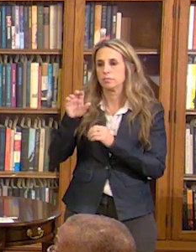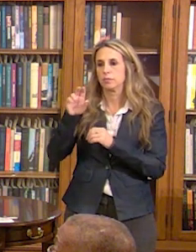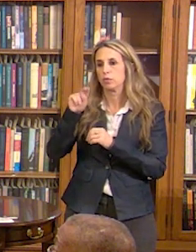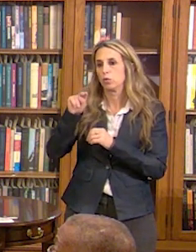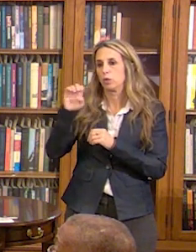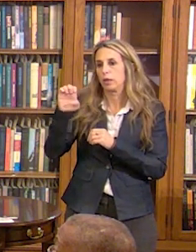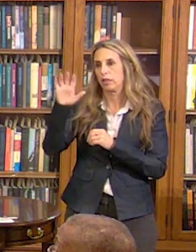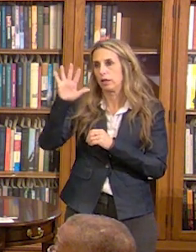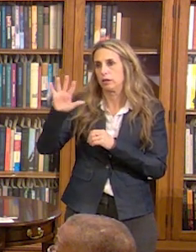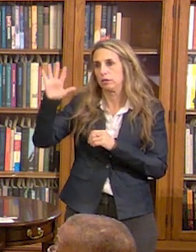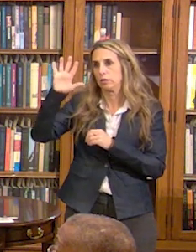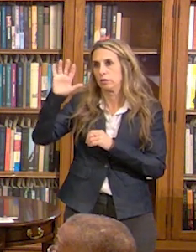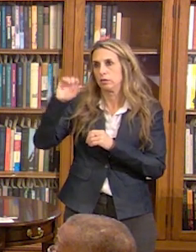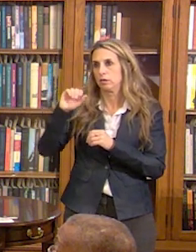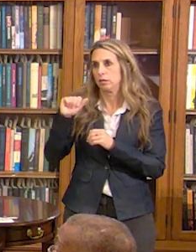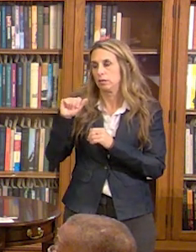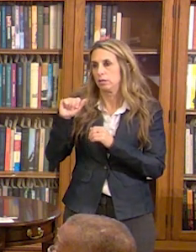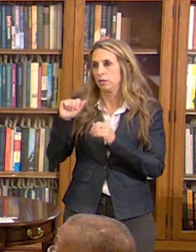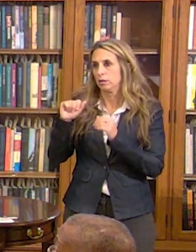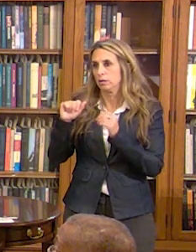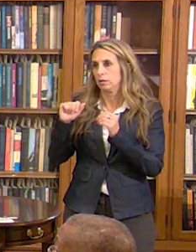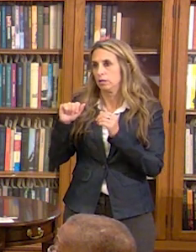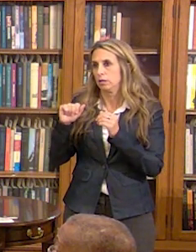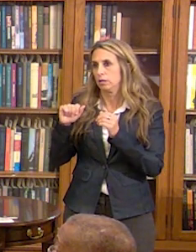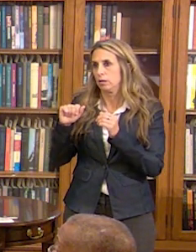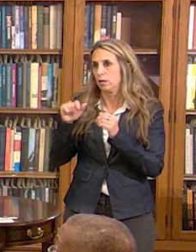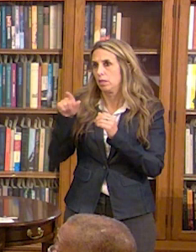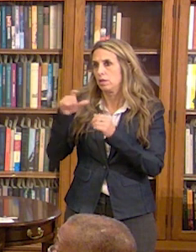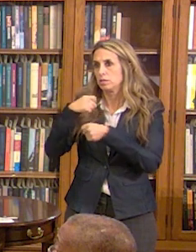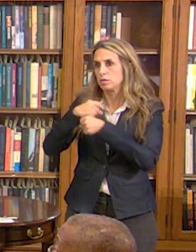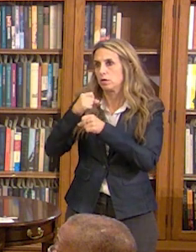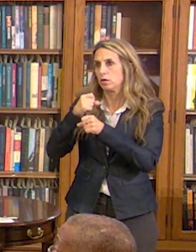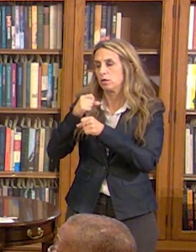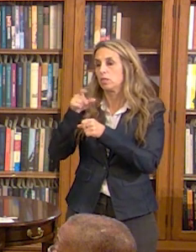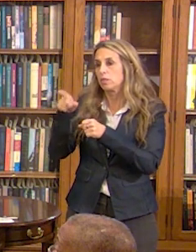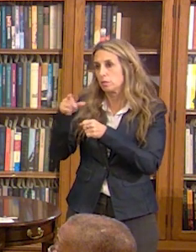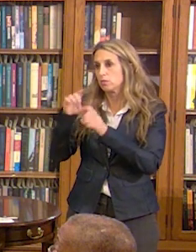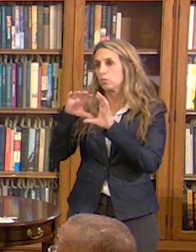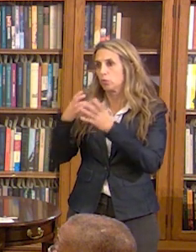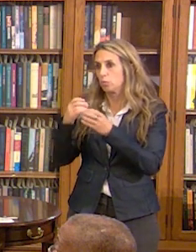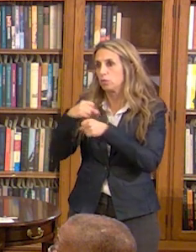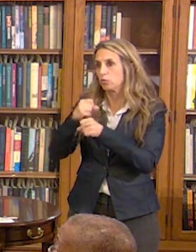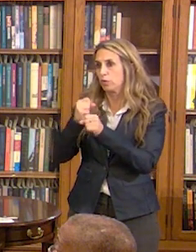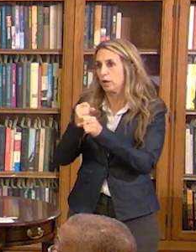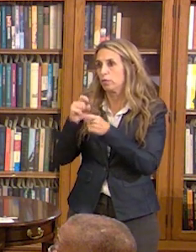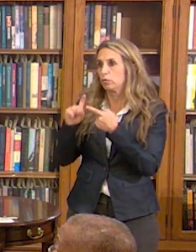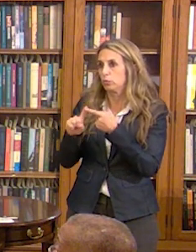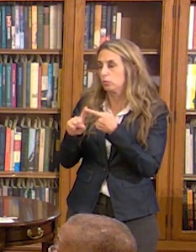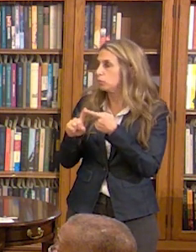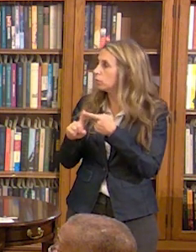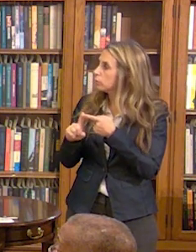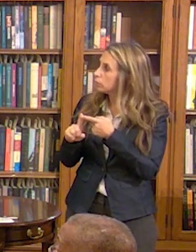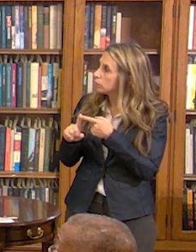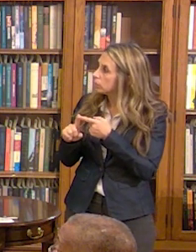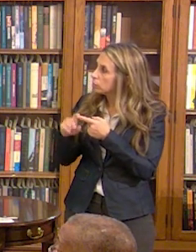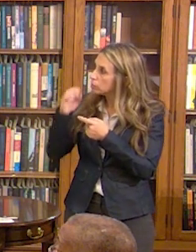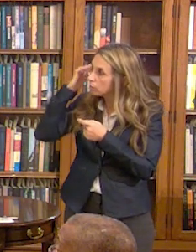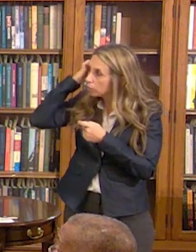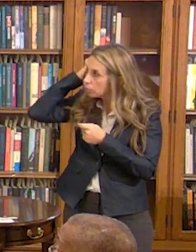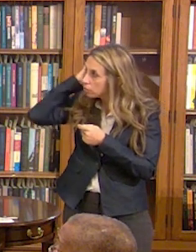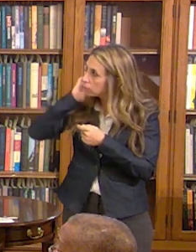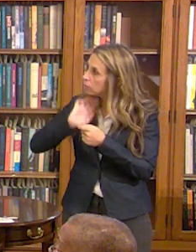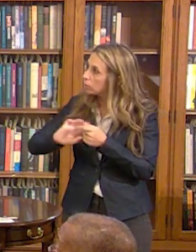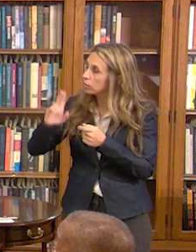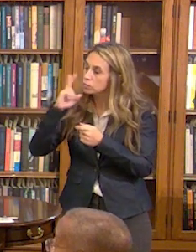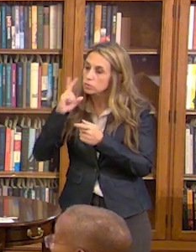like a mom for Liberty Group that was created to um um look at what's